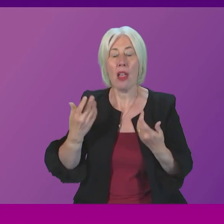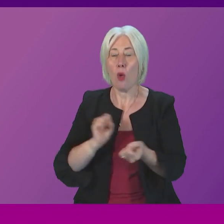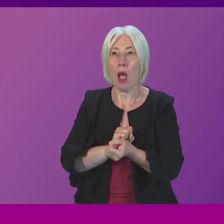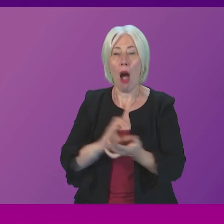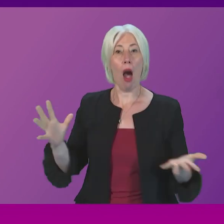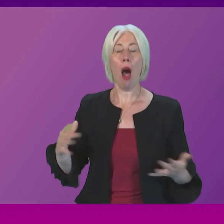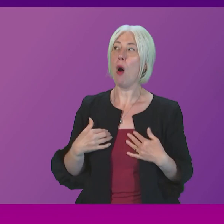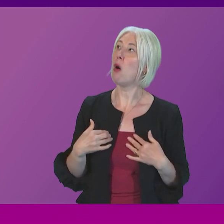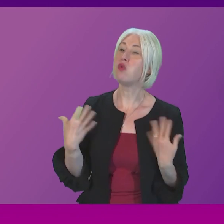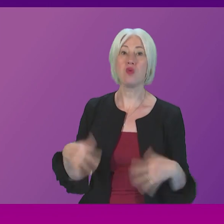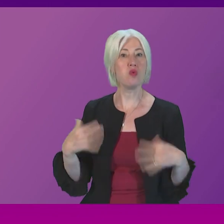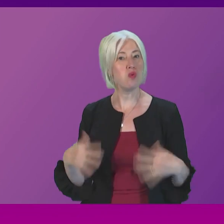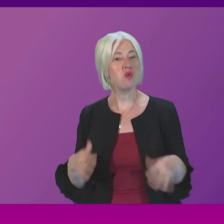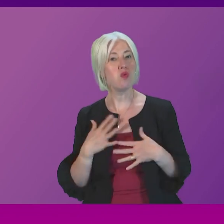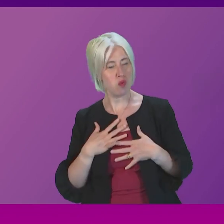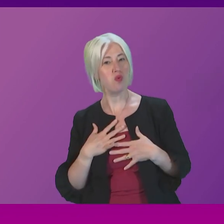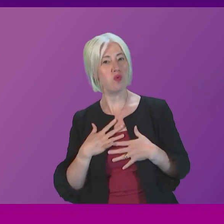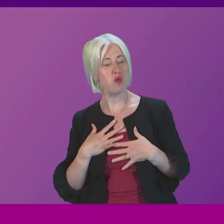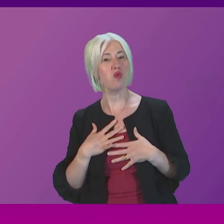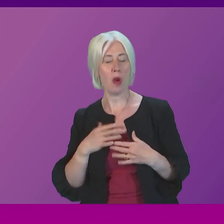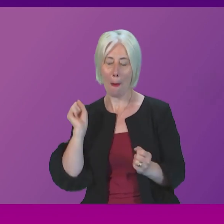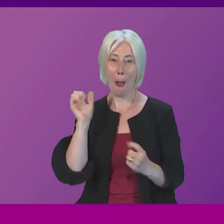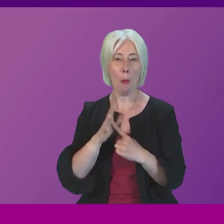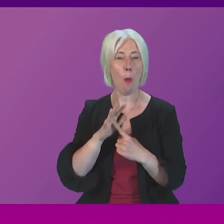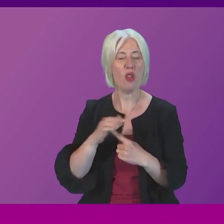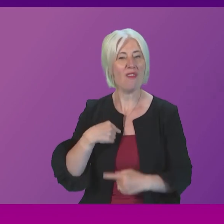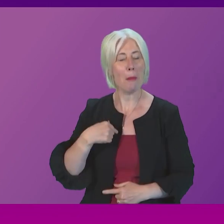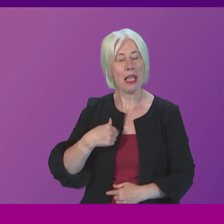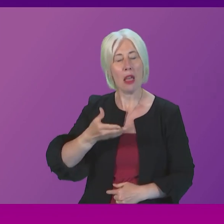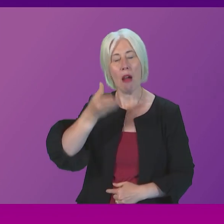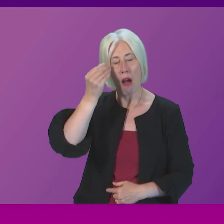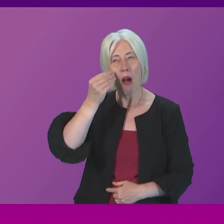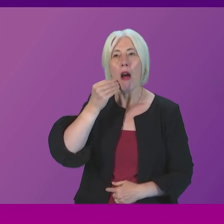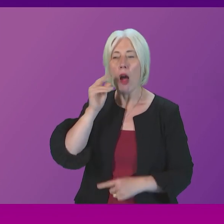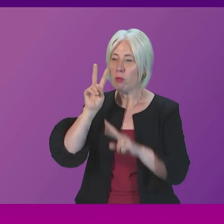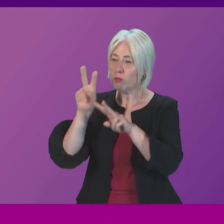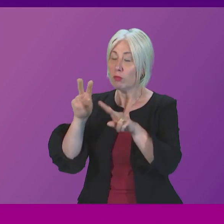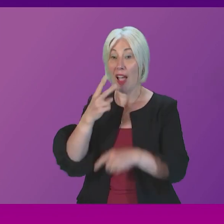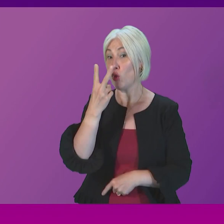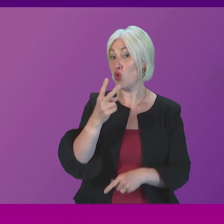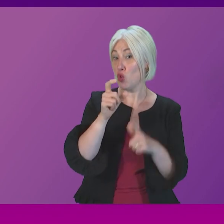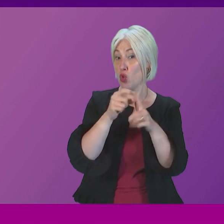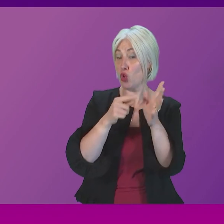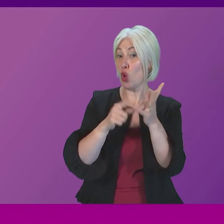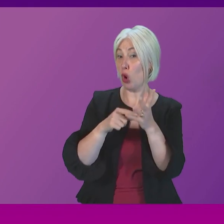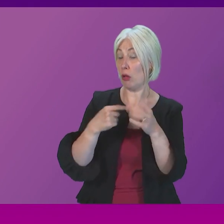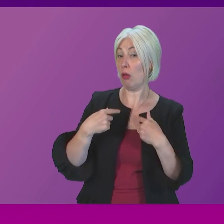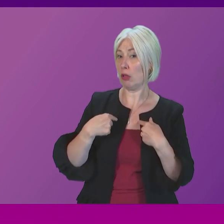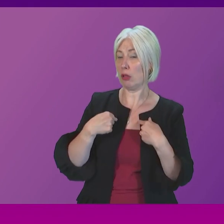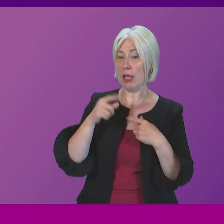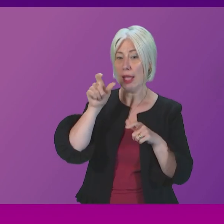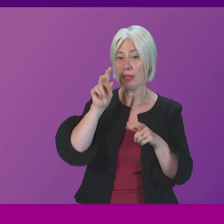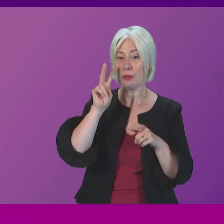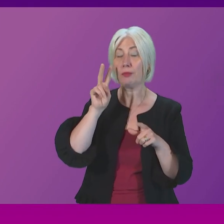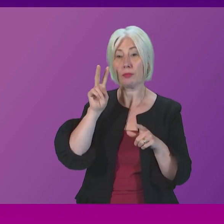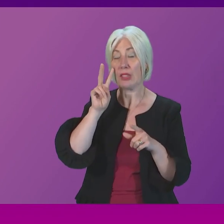be. And it was a very important lesson for me, because I watch as individuals, I've got two daughters, and I watch as individuals come forward, and, you know,